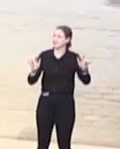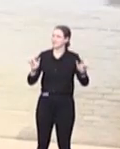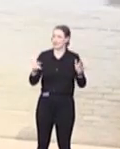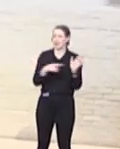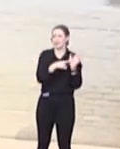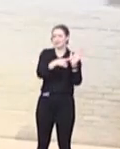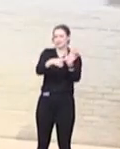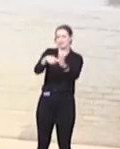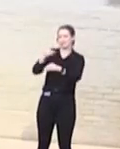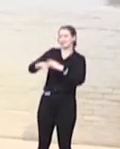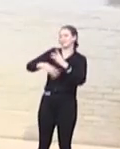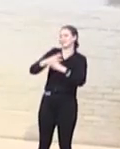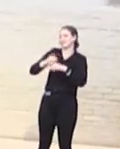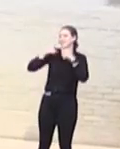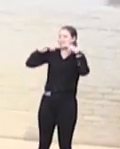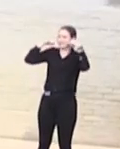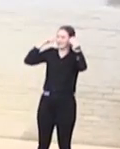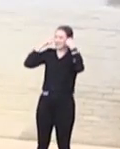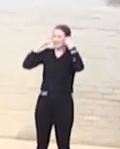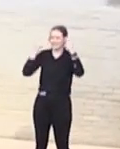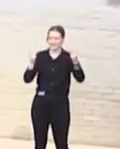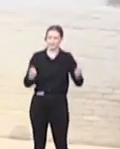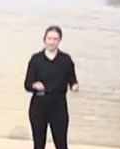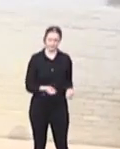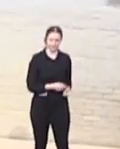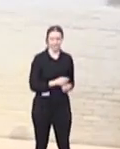world your smile.